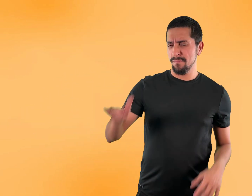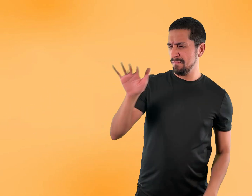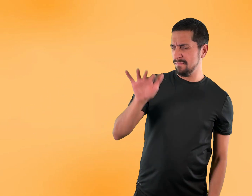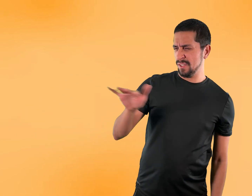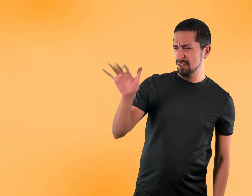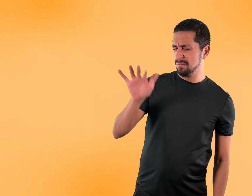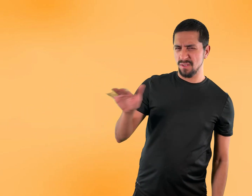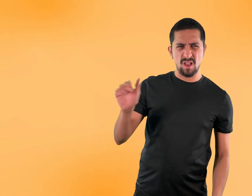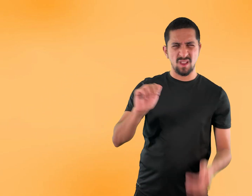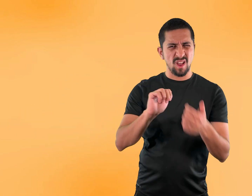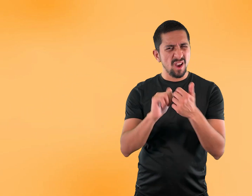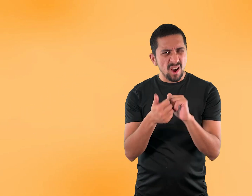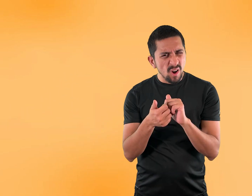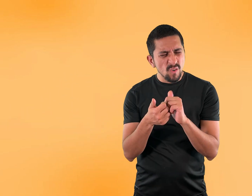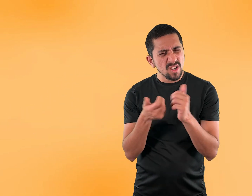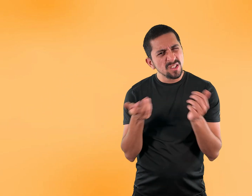So how do you fingerspell?